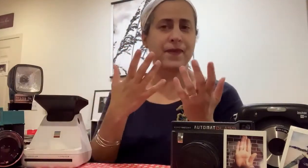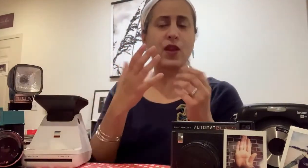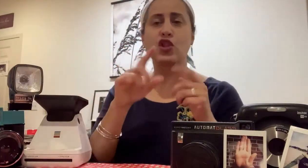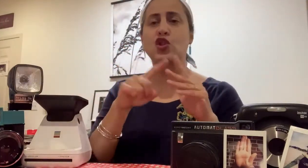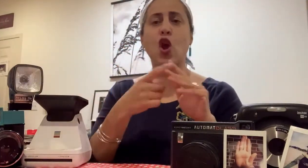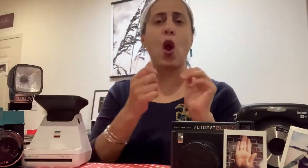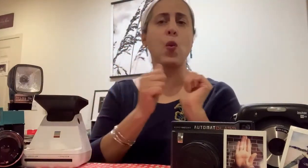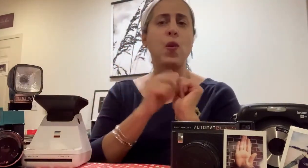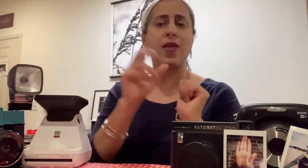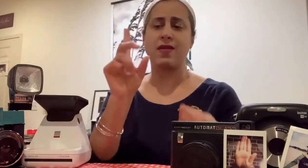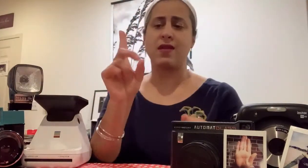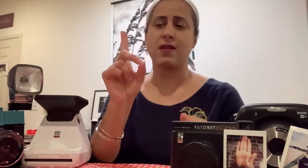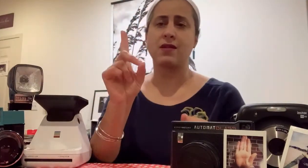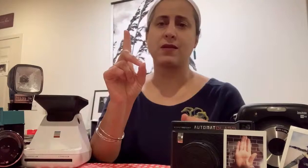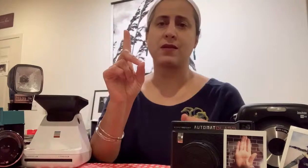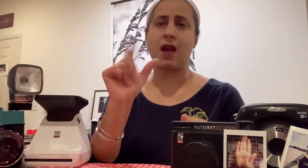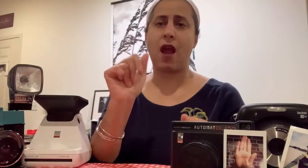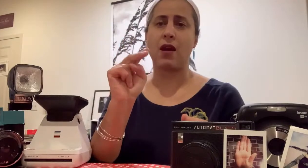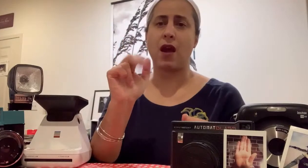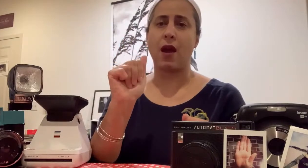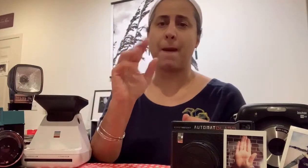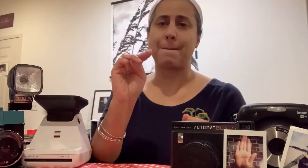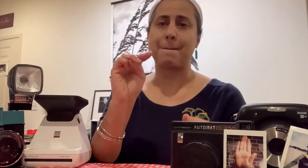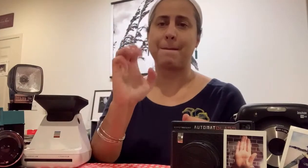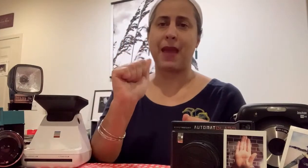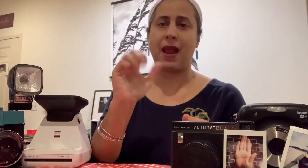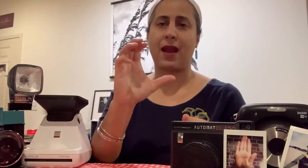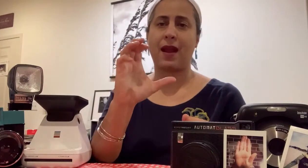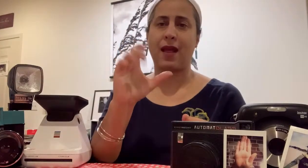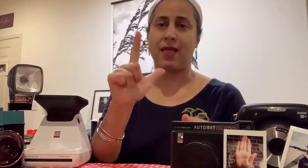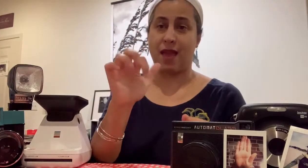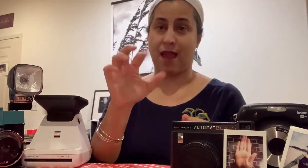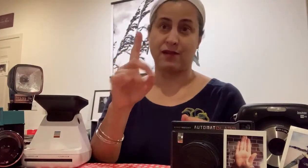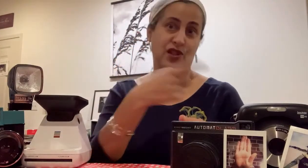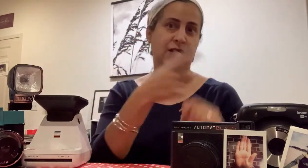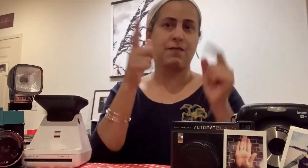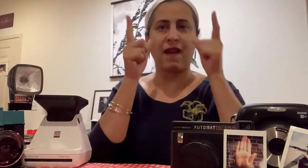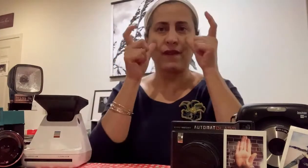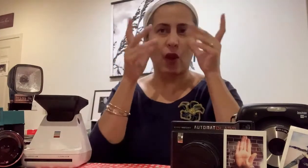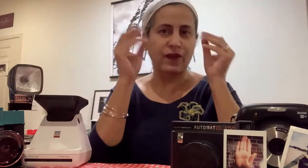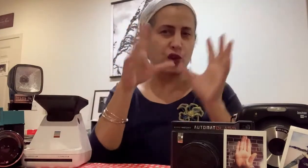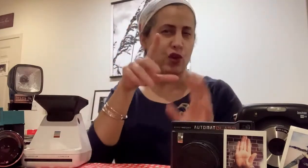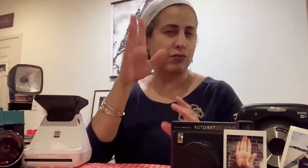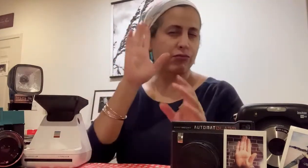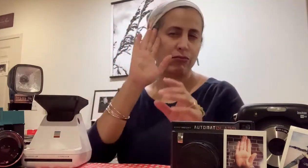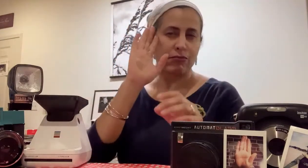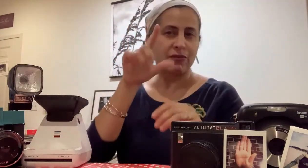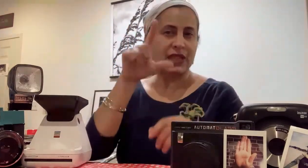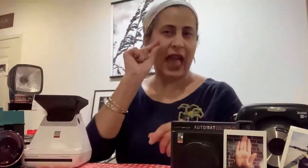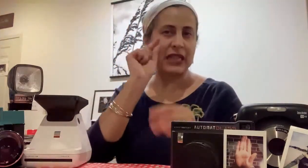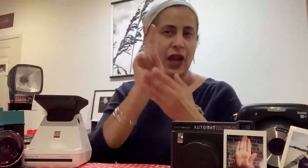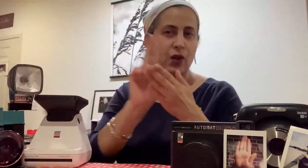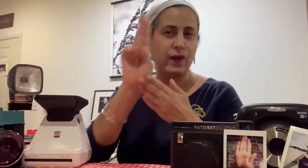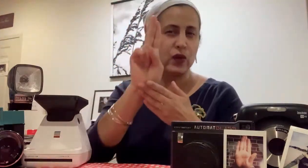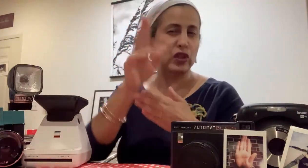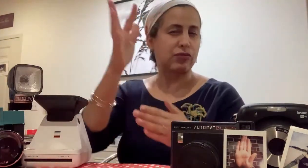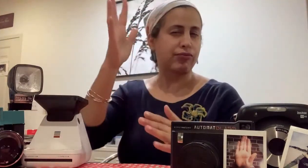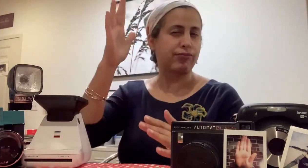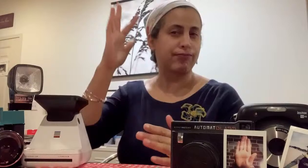I really got into photography and developed my passion working with Donna McLeod,